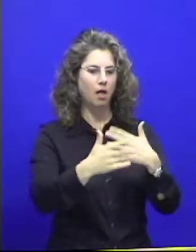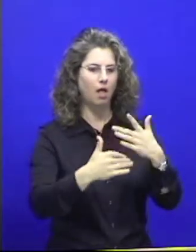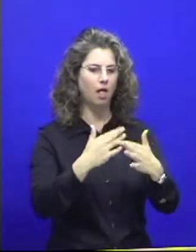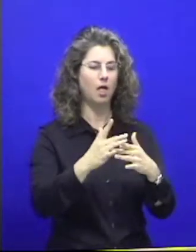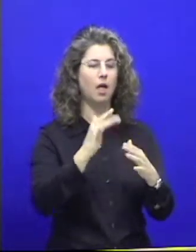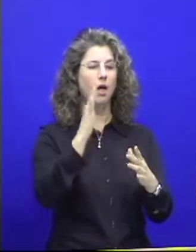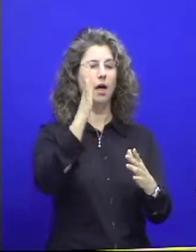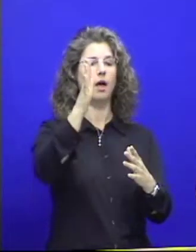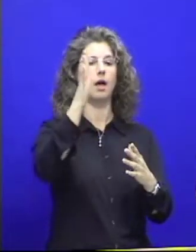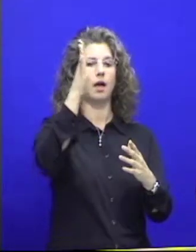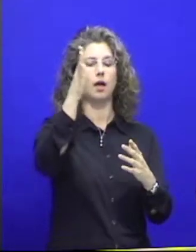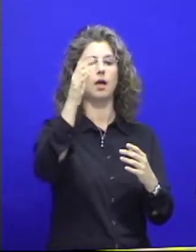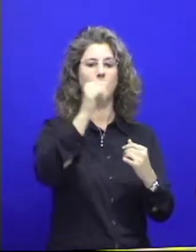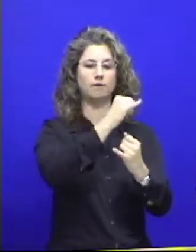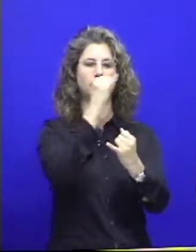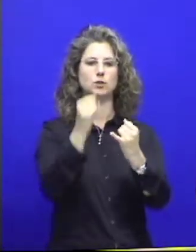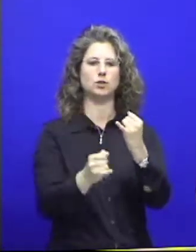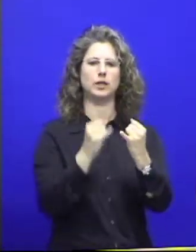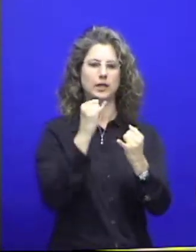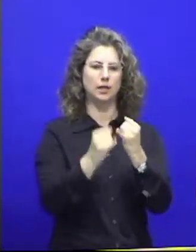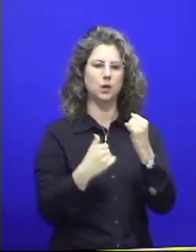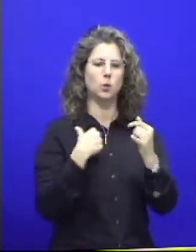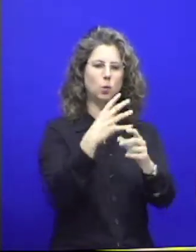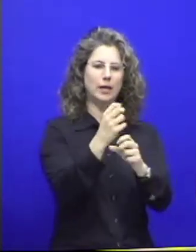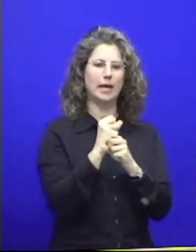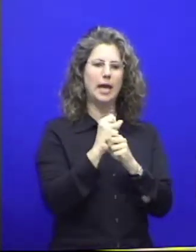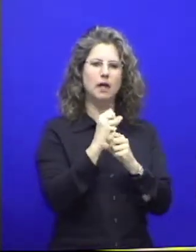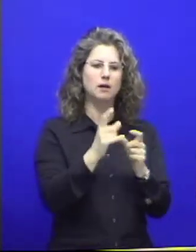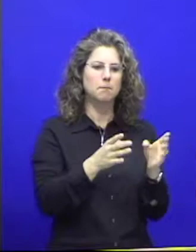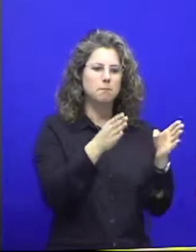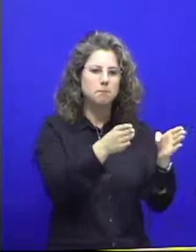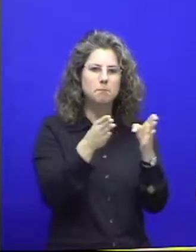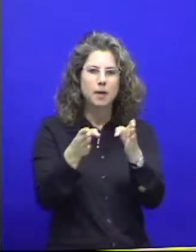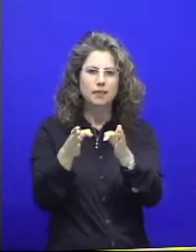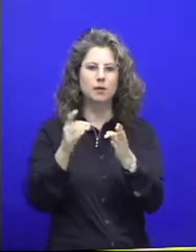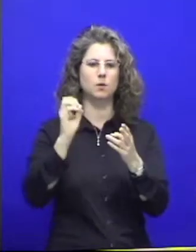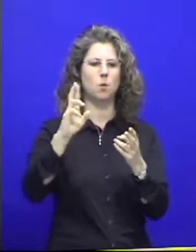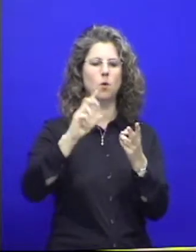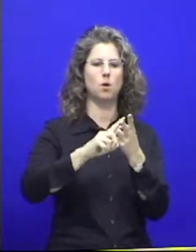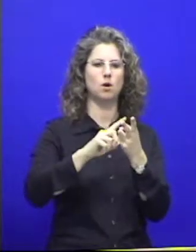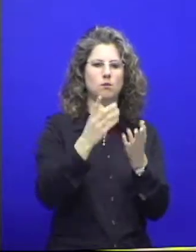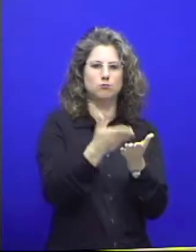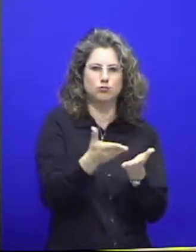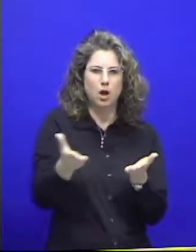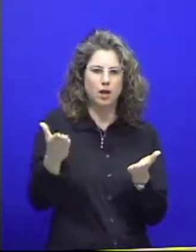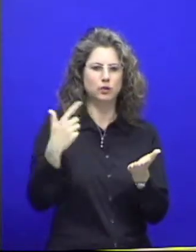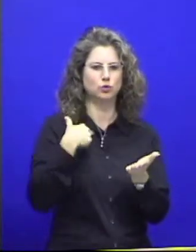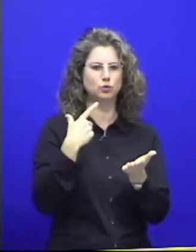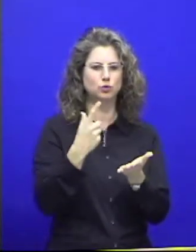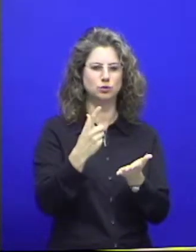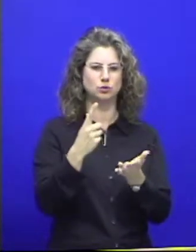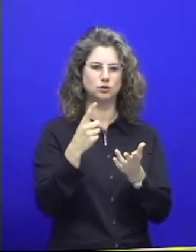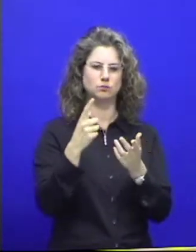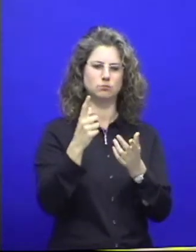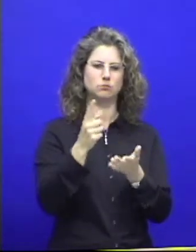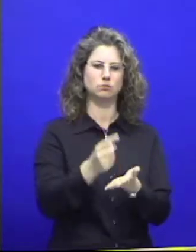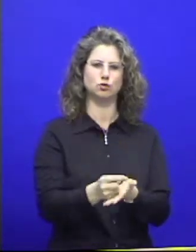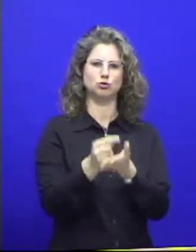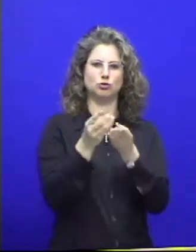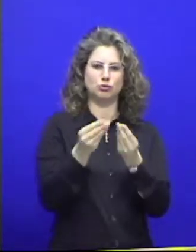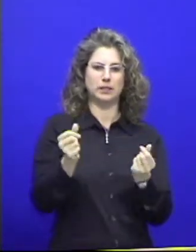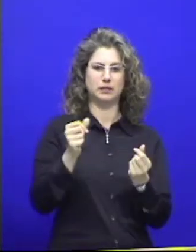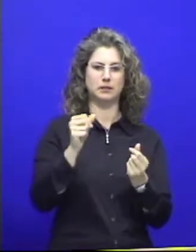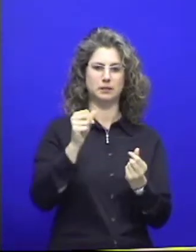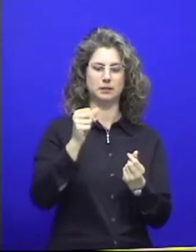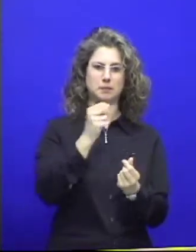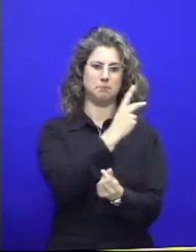get that product or methodology for treating a patient so well defined that we're